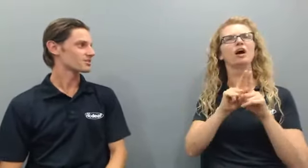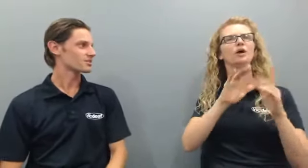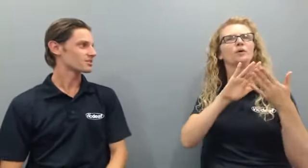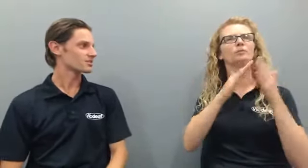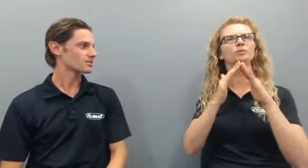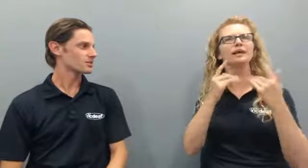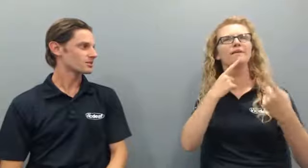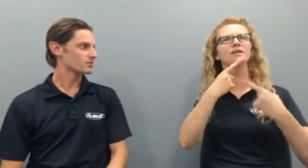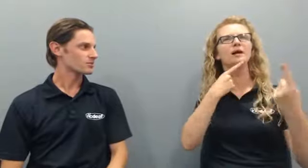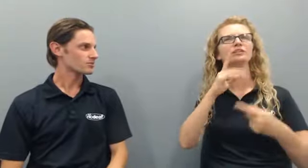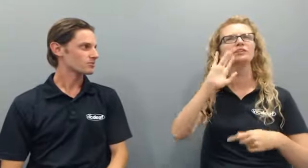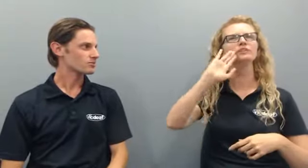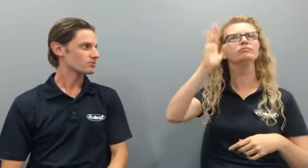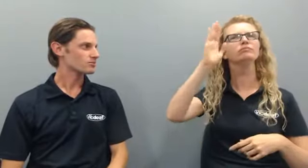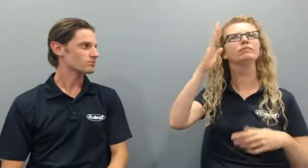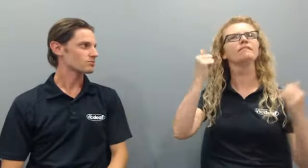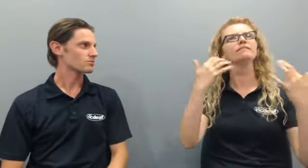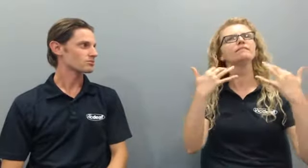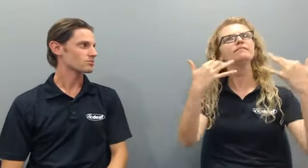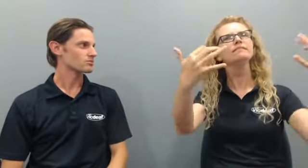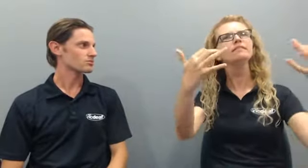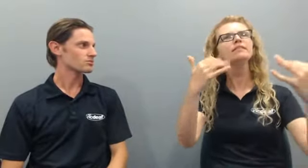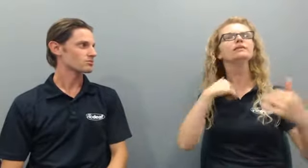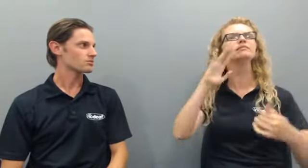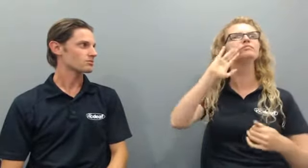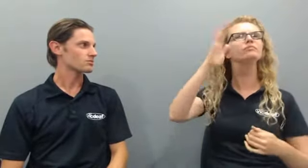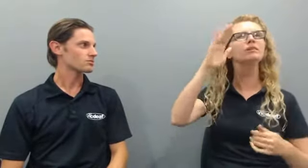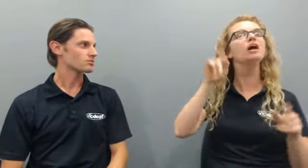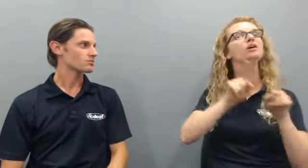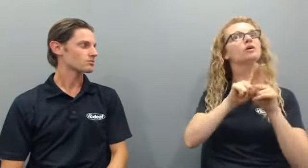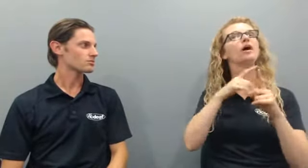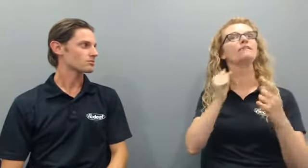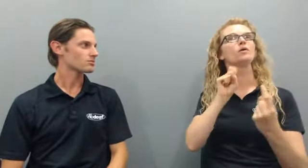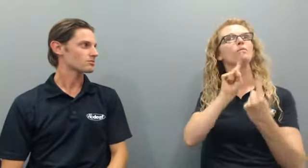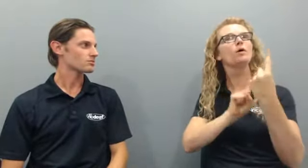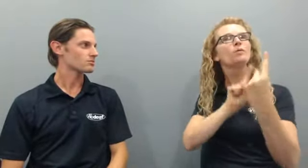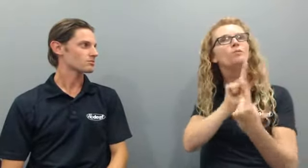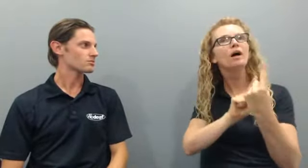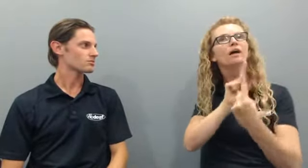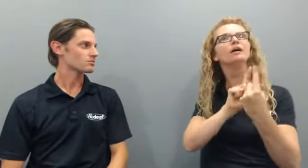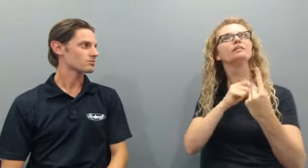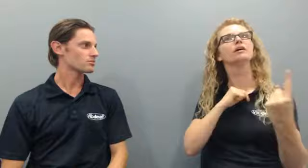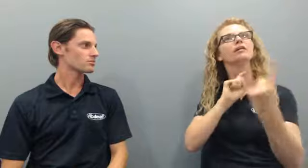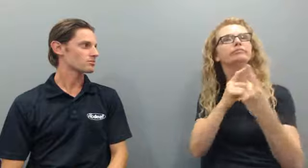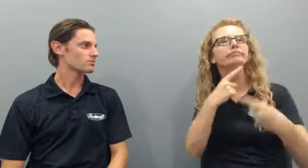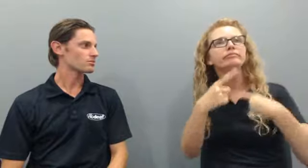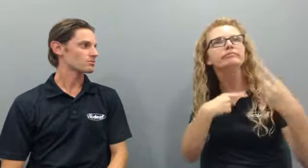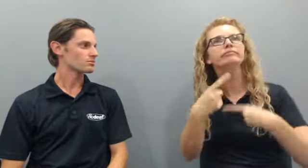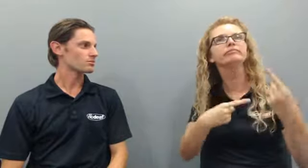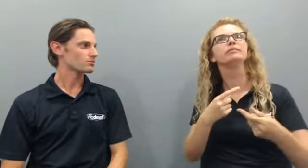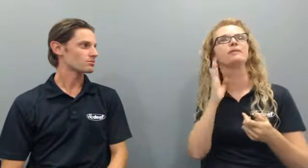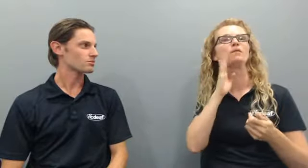Daniel and I did a lot of community information sessions. So we had people come into those forums, and we've also had one-on-one sessions where we've